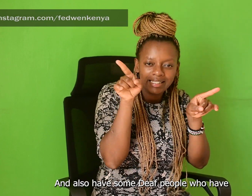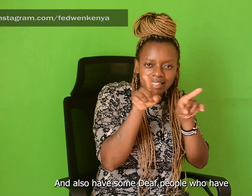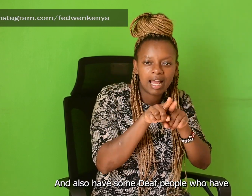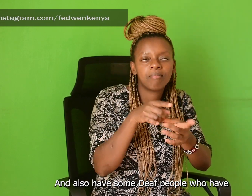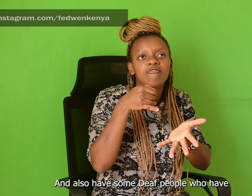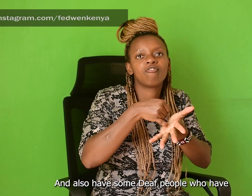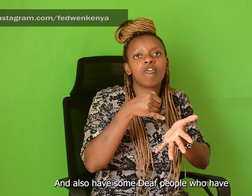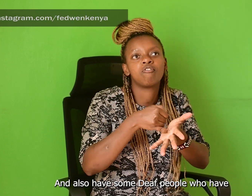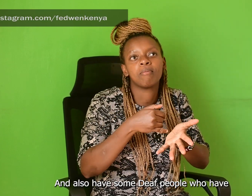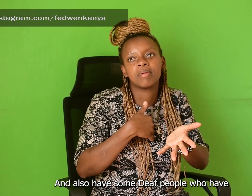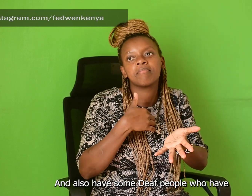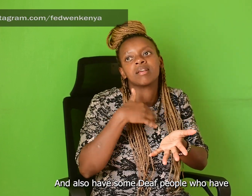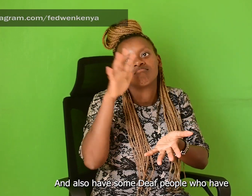also have some deaf people who have